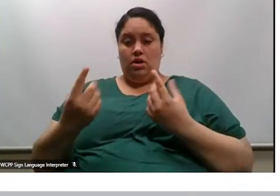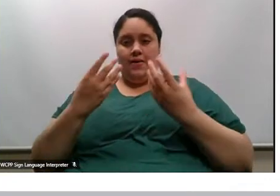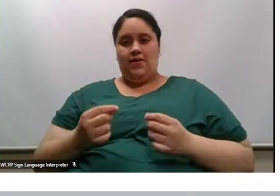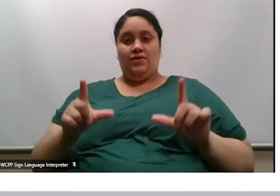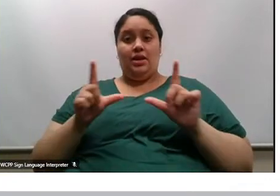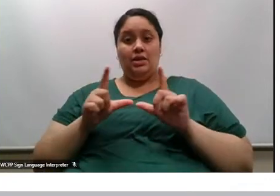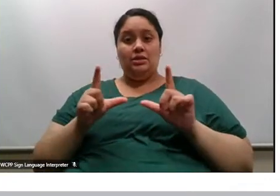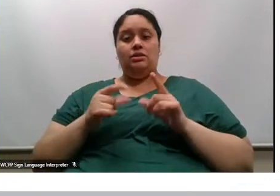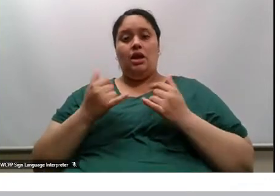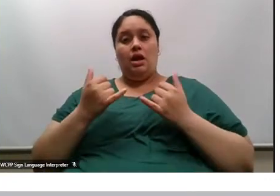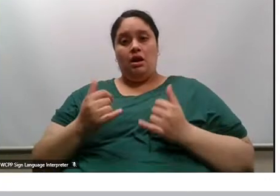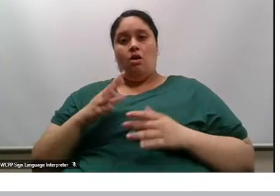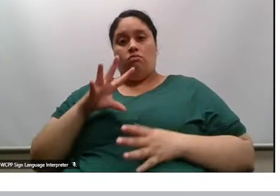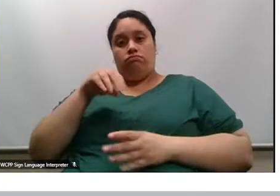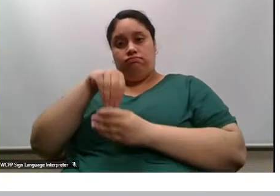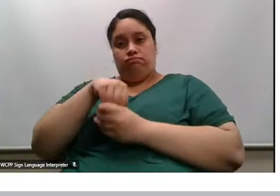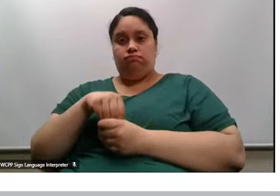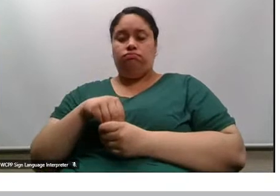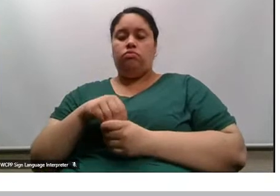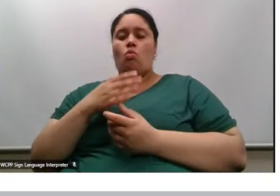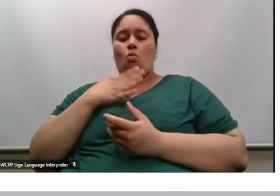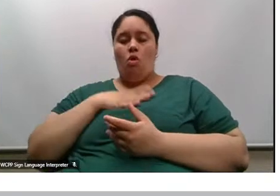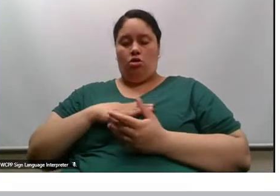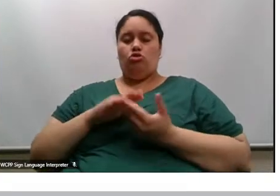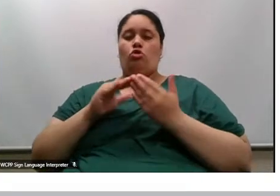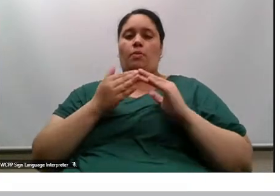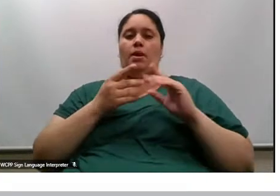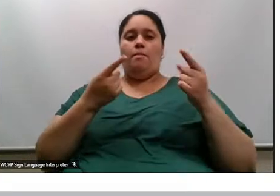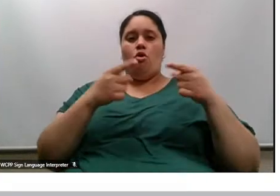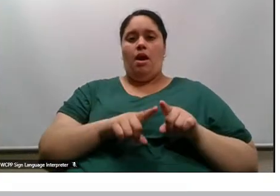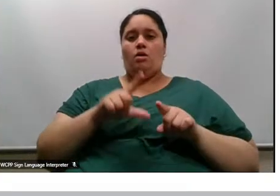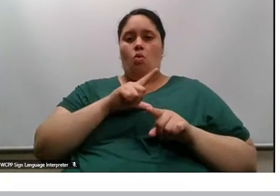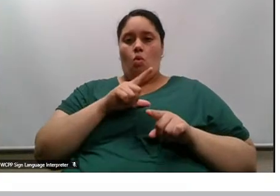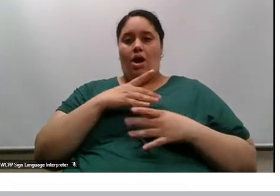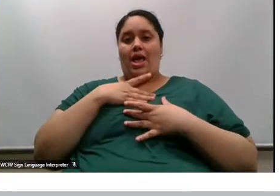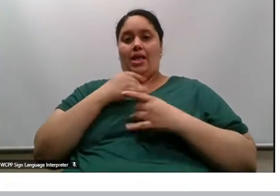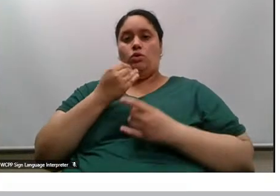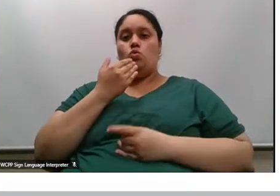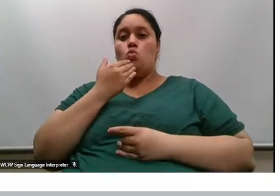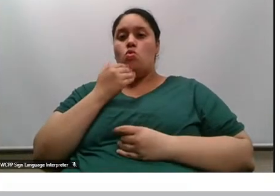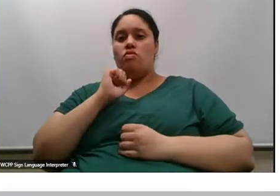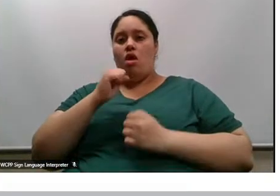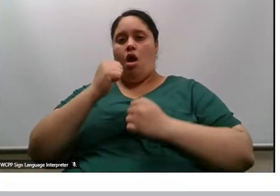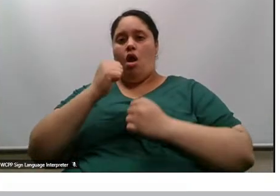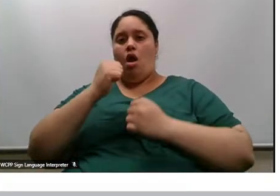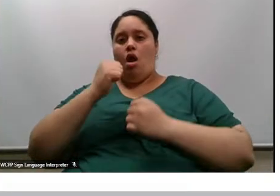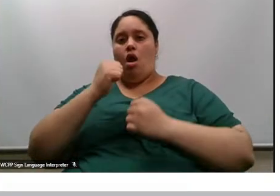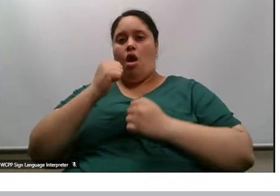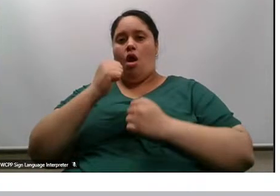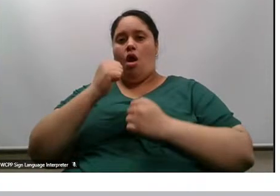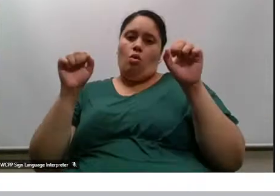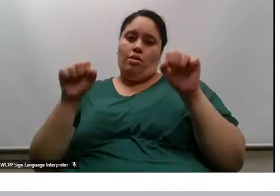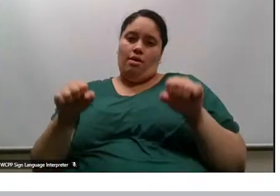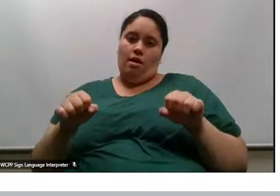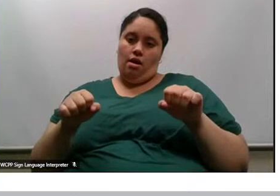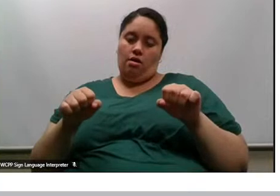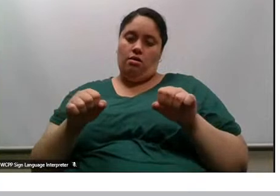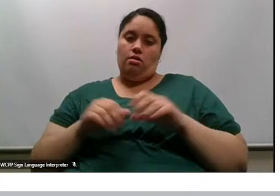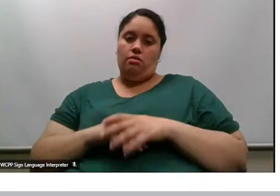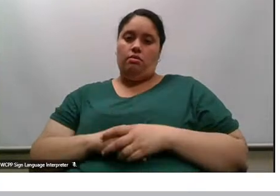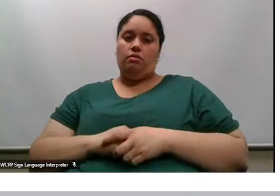largely stepping up to the plate by being compliant, because it is in the interest of their own businesses growing, essentially.